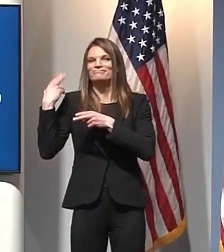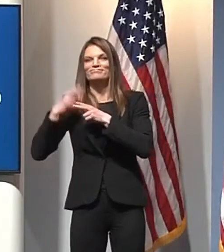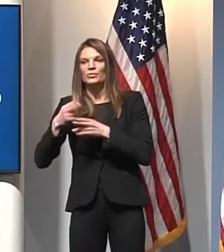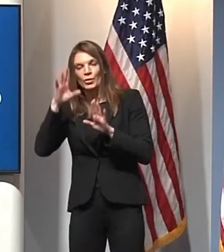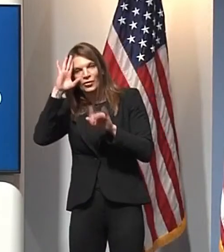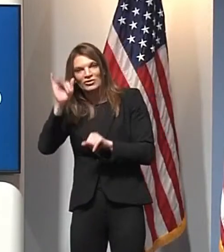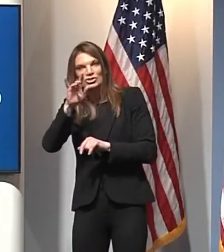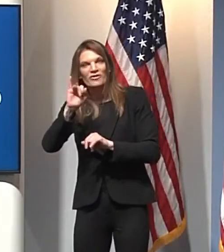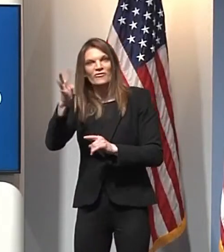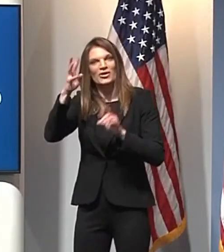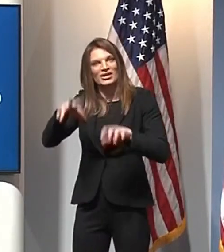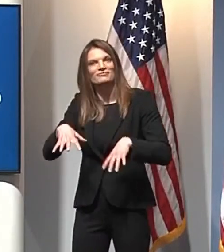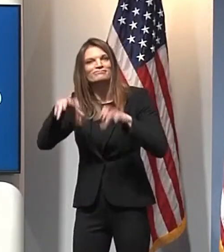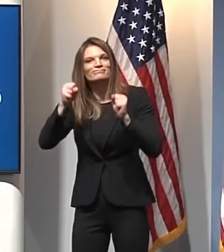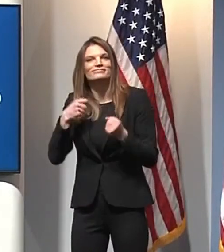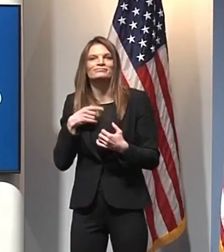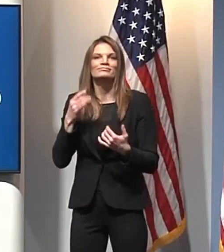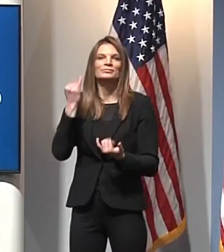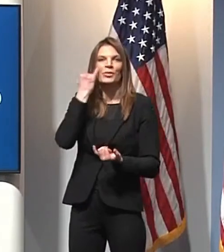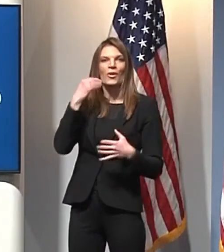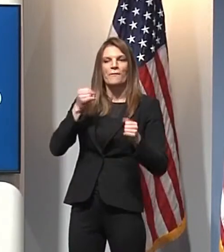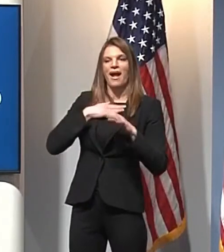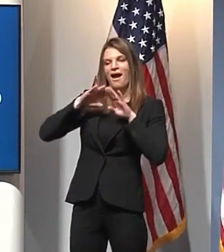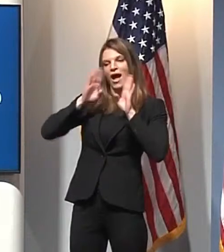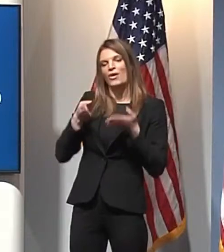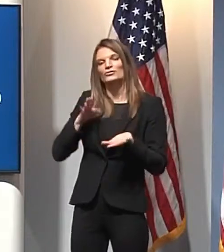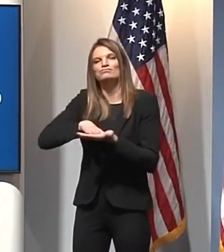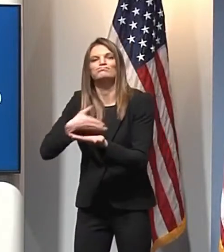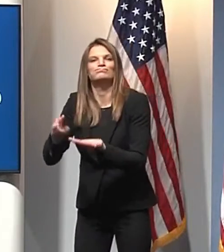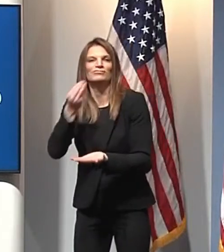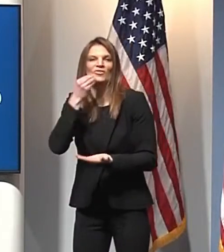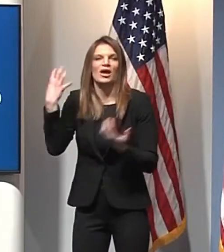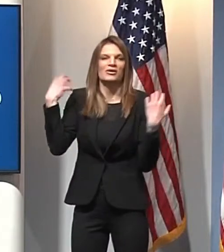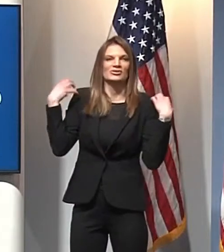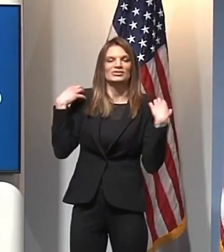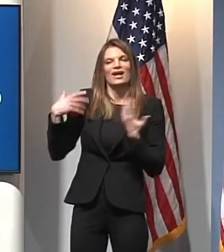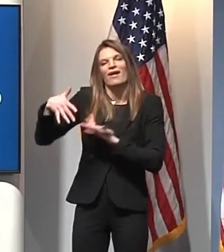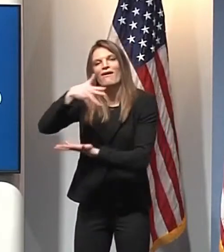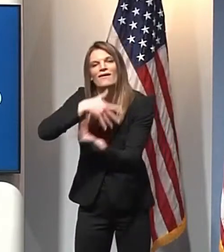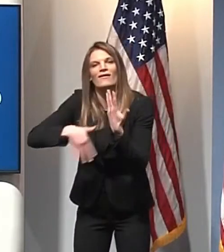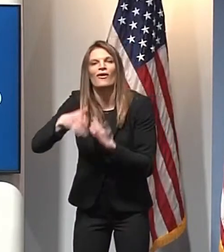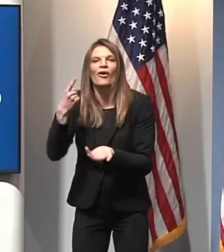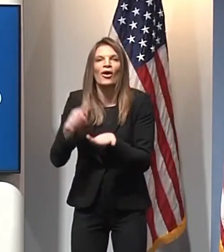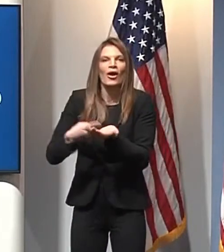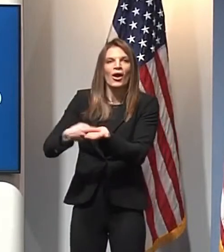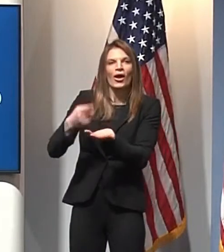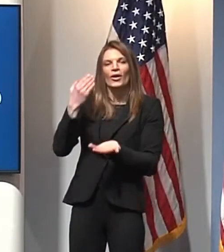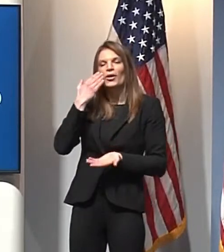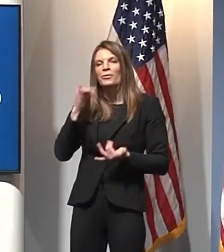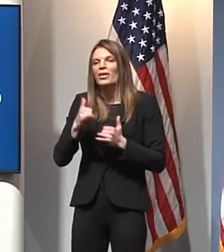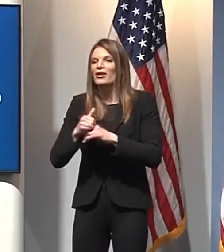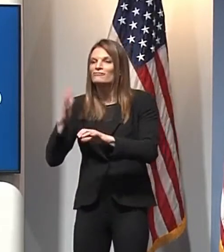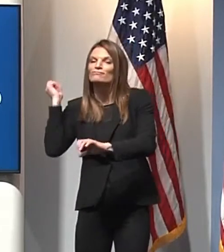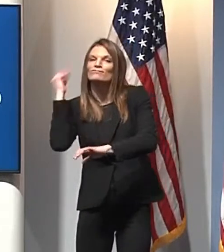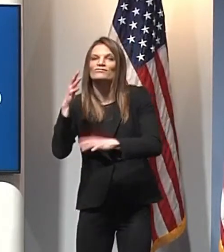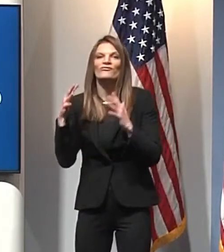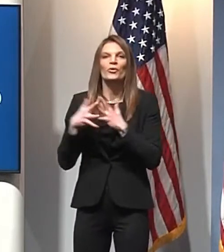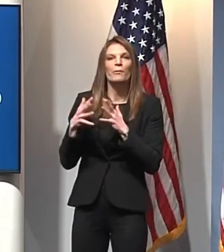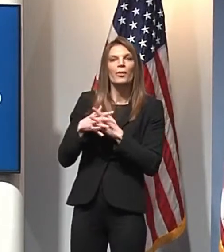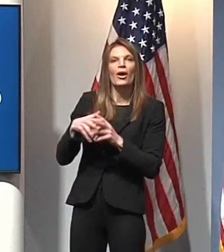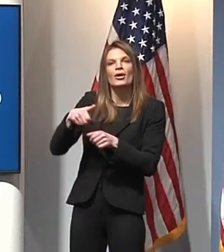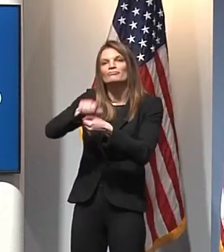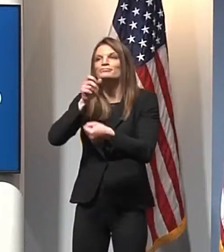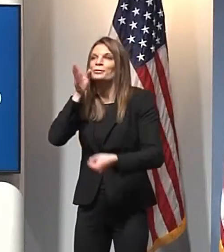in your backyard, hugging your loved ones, cracking jokes with your friends, throwing hot dogs on the grill, tossing a football, and opening up a